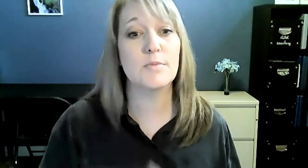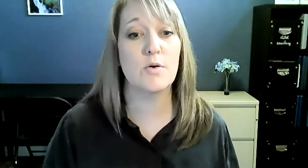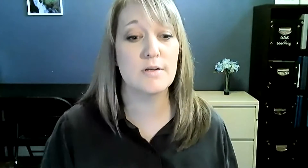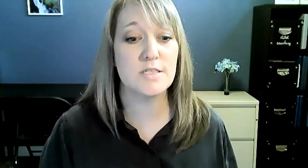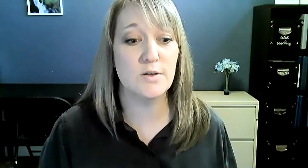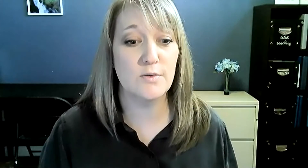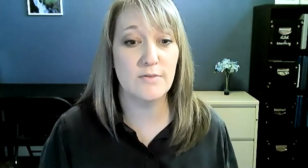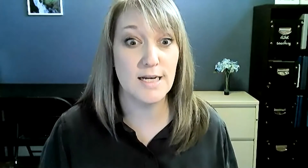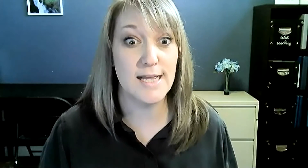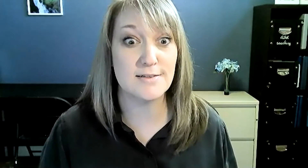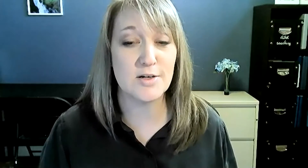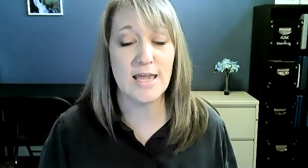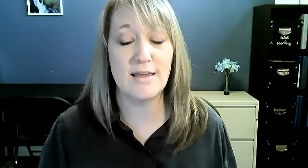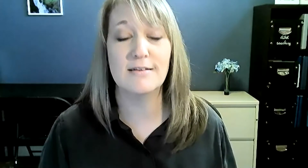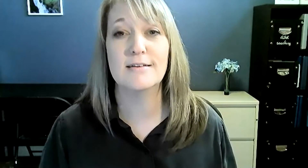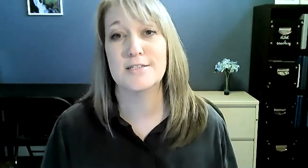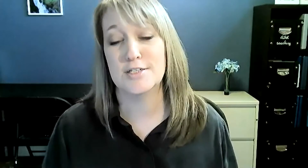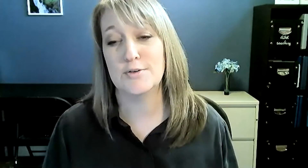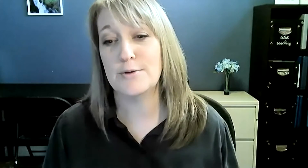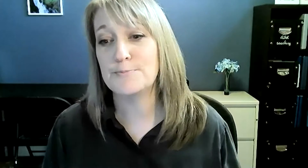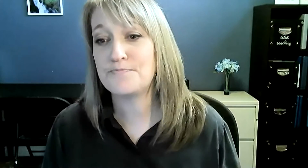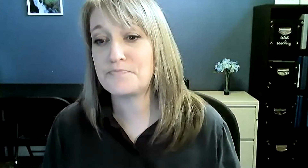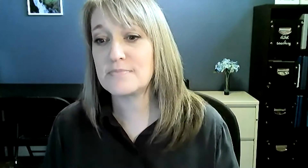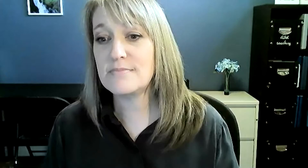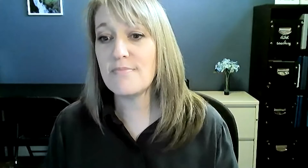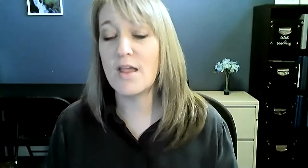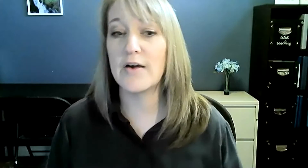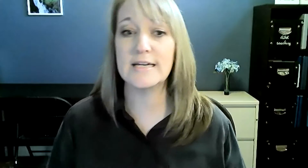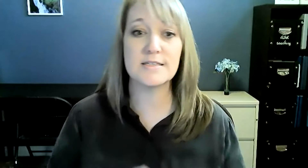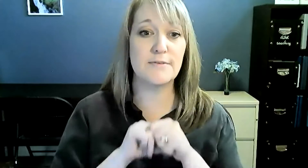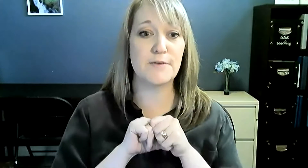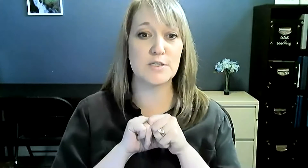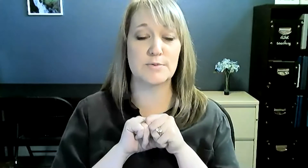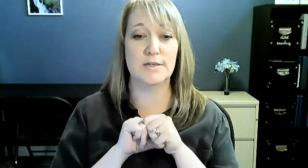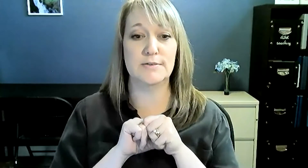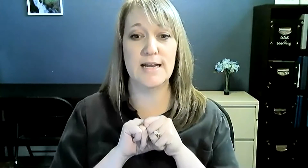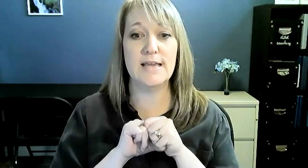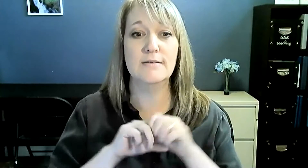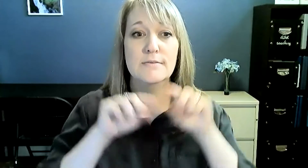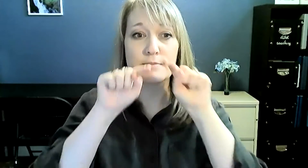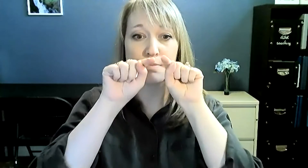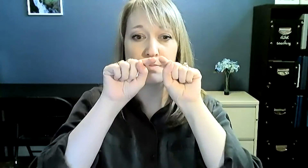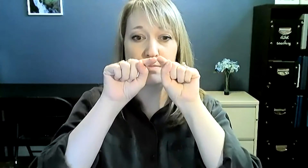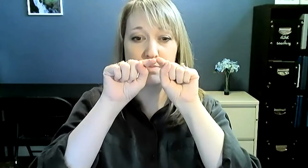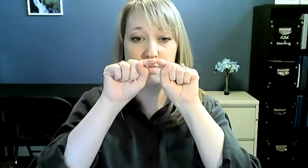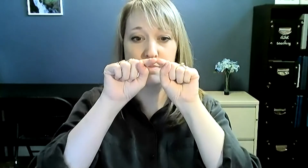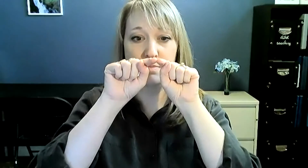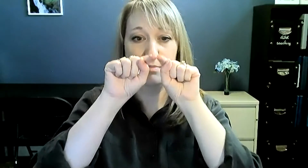got an answer key to show you. All right, here's the first one. Are you ready?